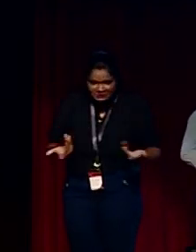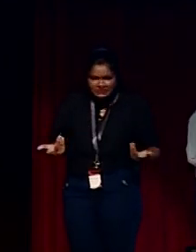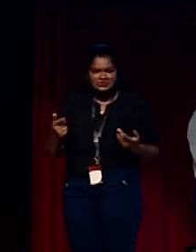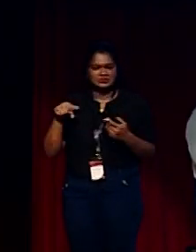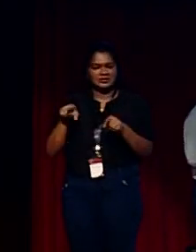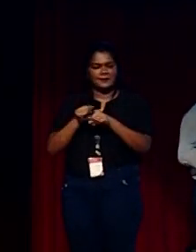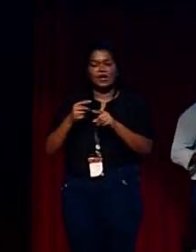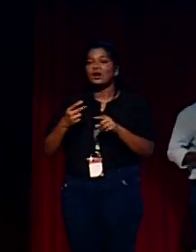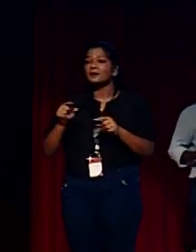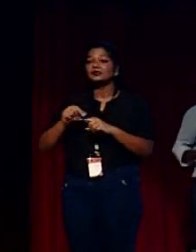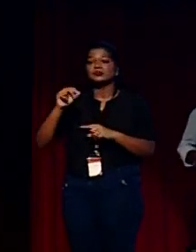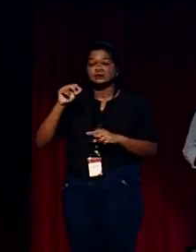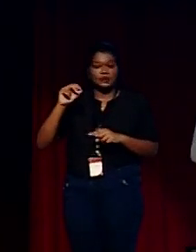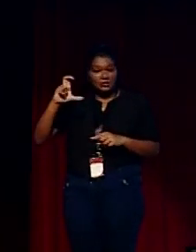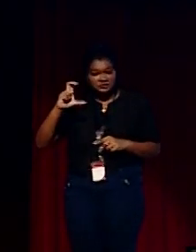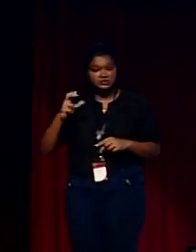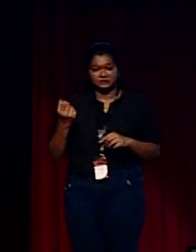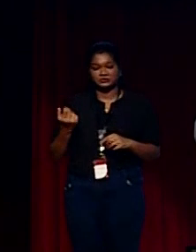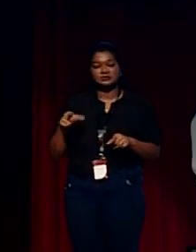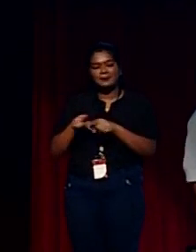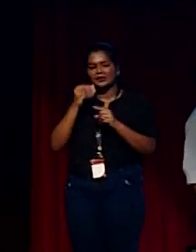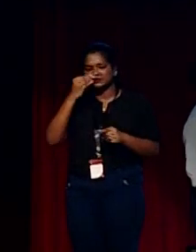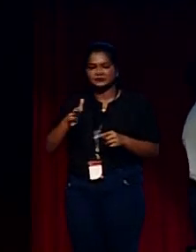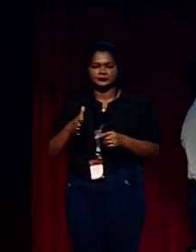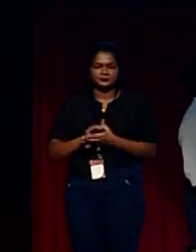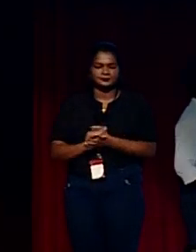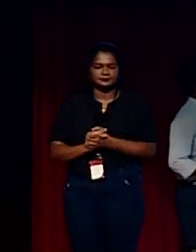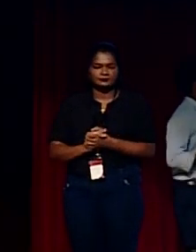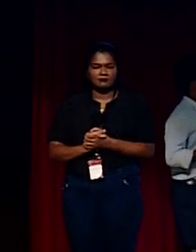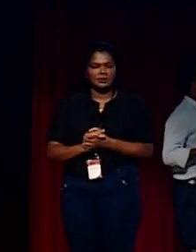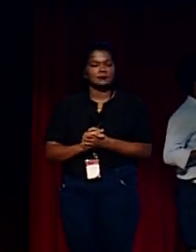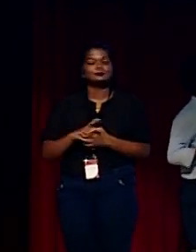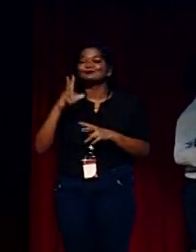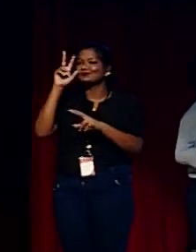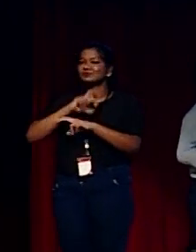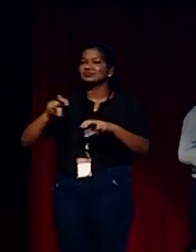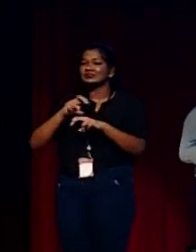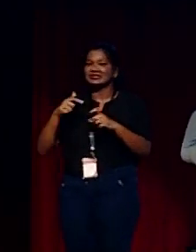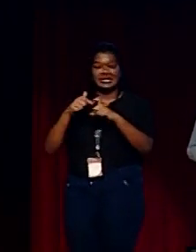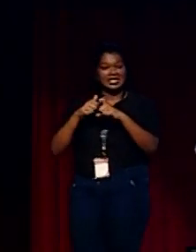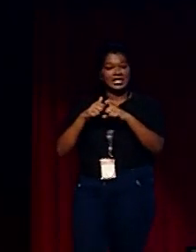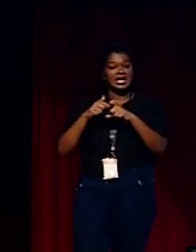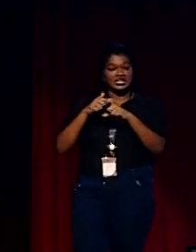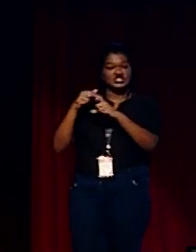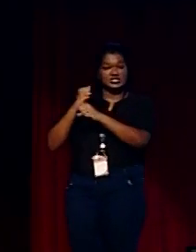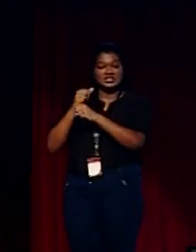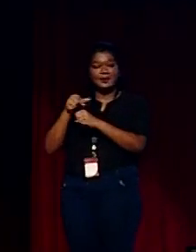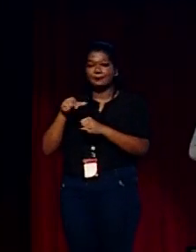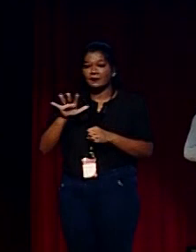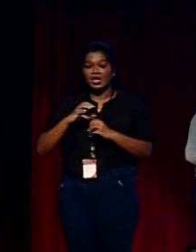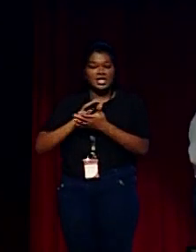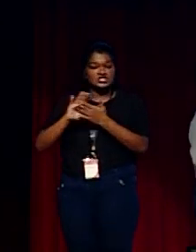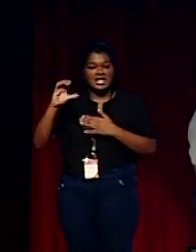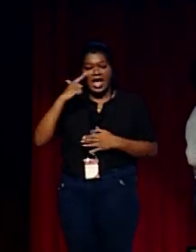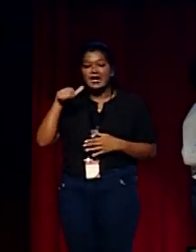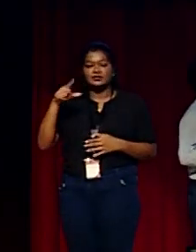very cost effective and easy to set up. So researchers are exploring EEG based BCI applications